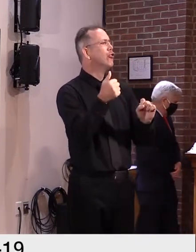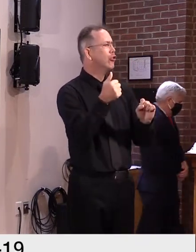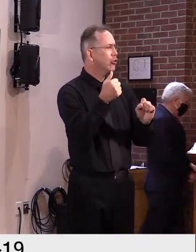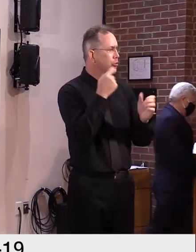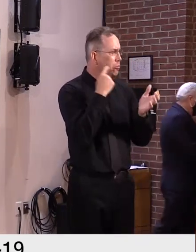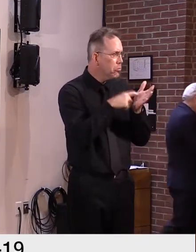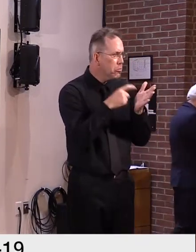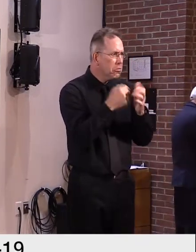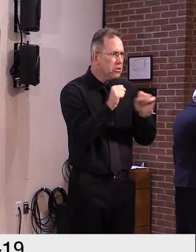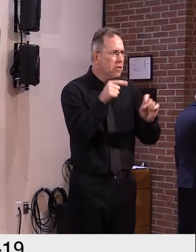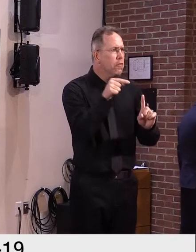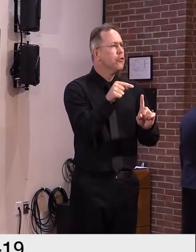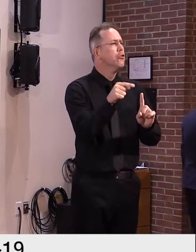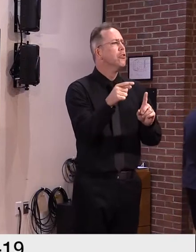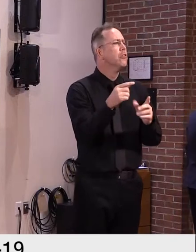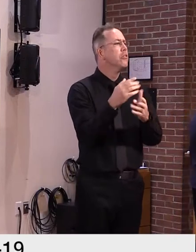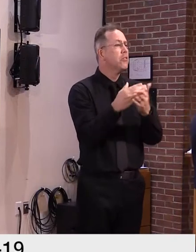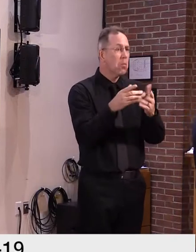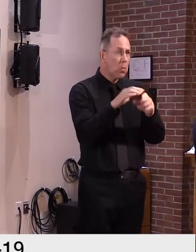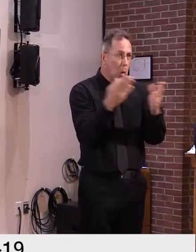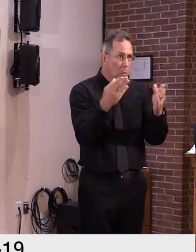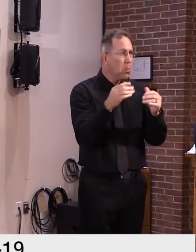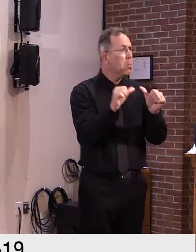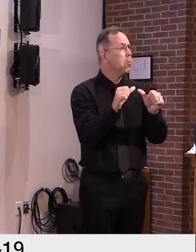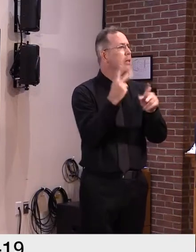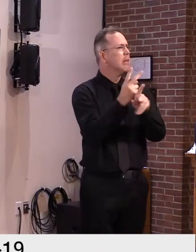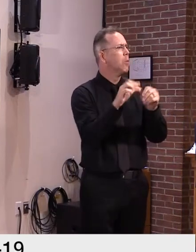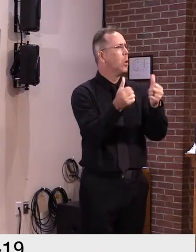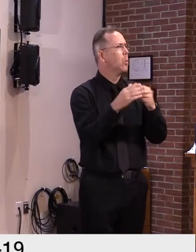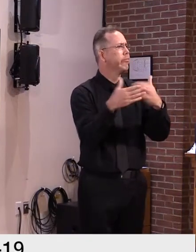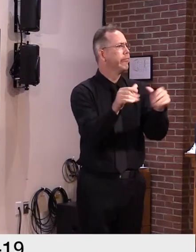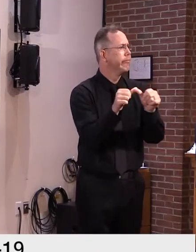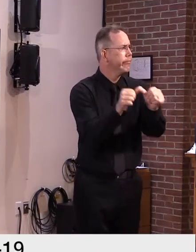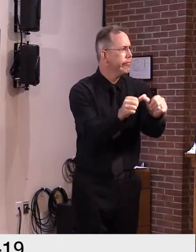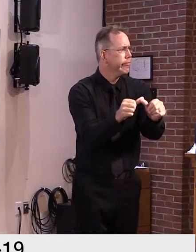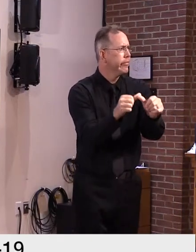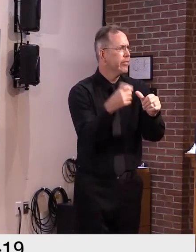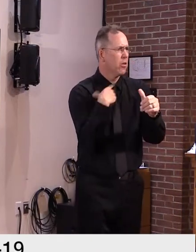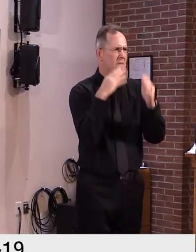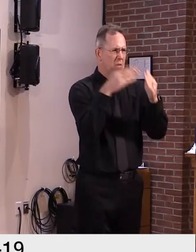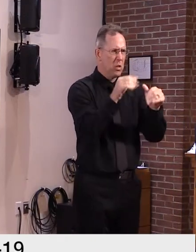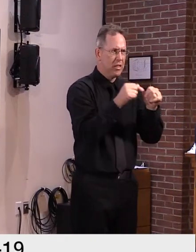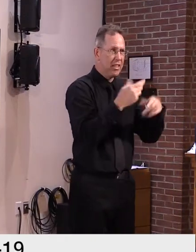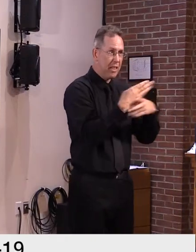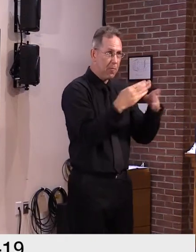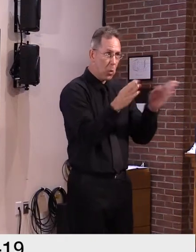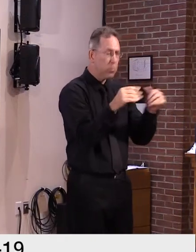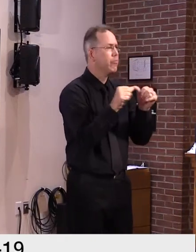to keep them open is a separate, and that's where a lot of the effort is now. It's not. I don't want to think of it as